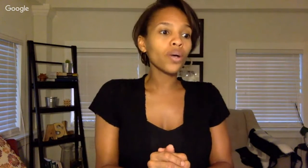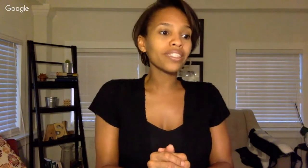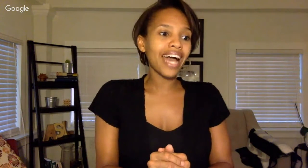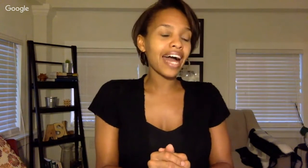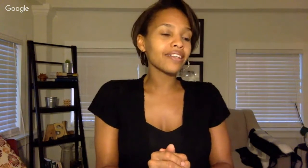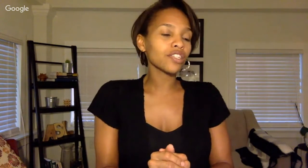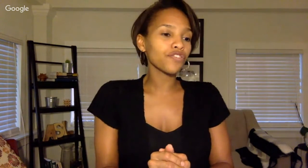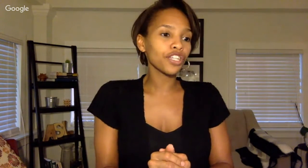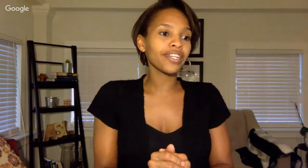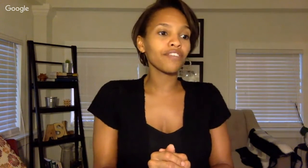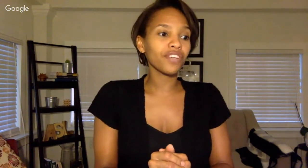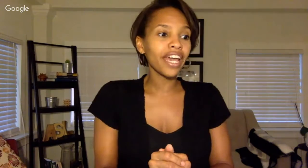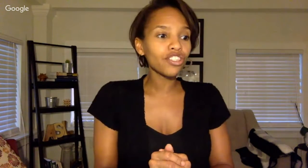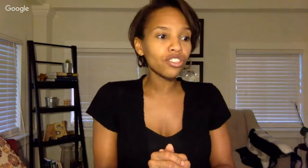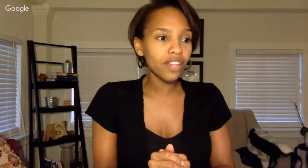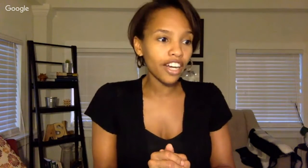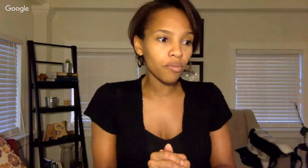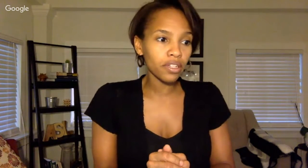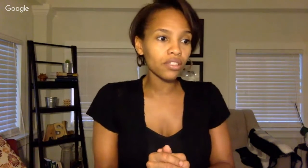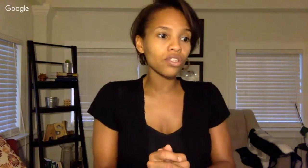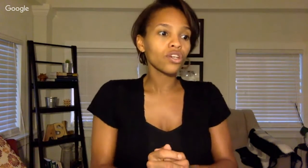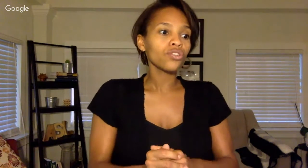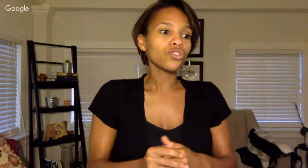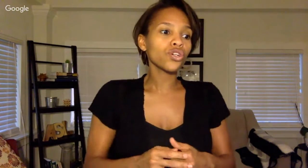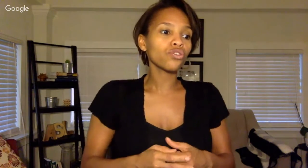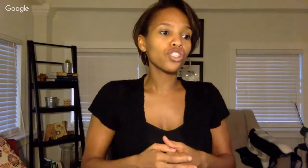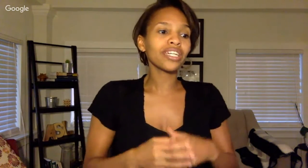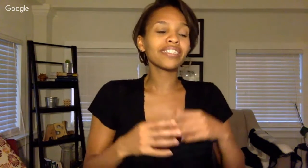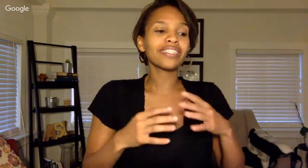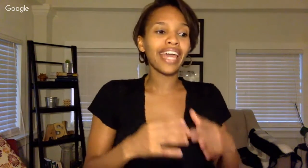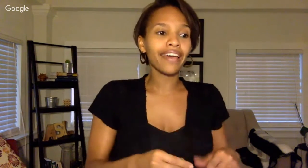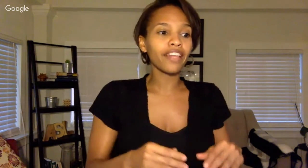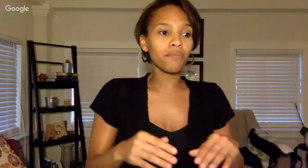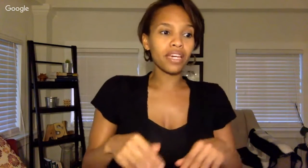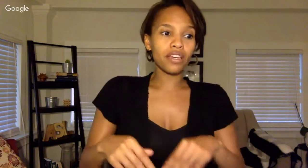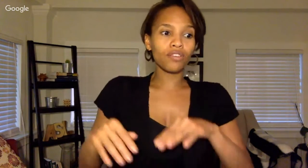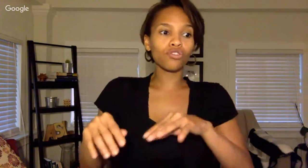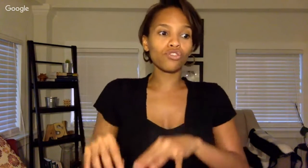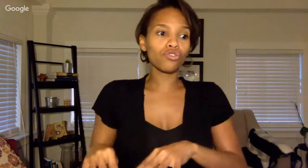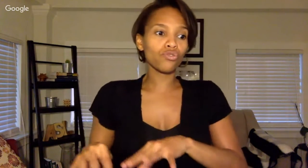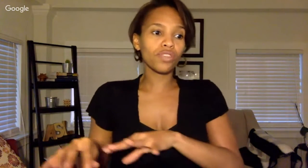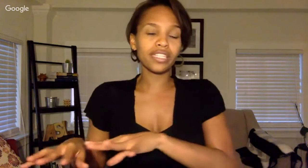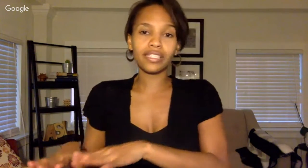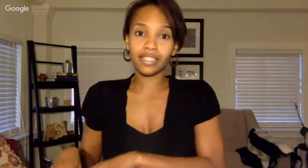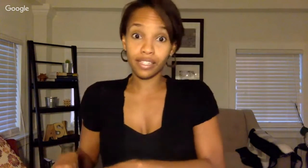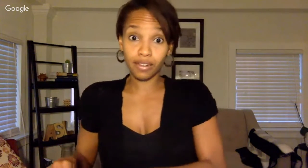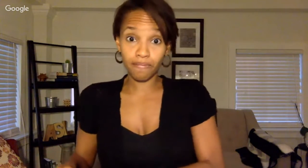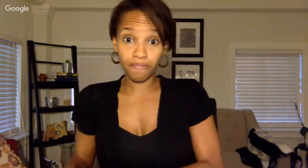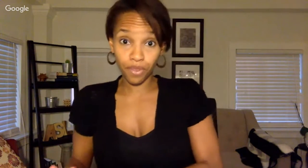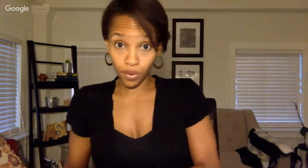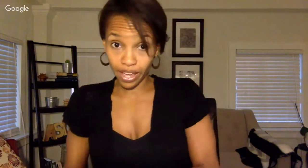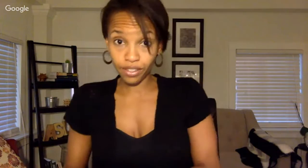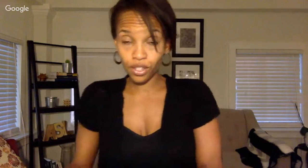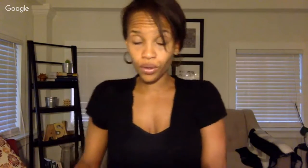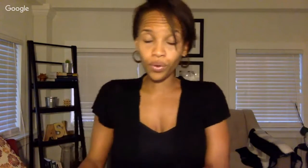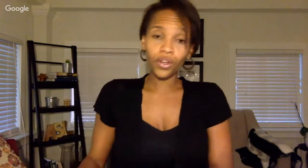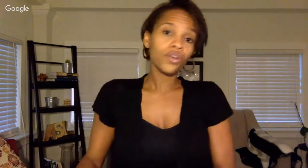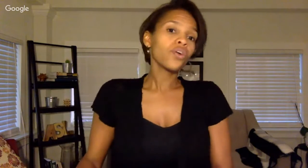to ask for your identification documents so she can scan them into the system. Okay, so